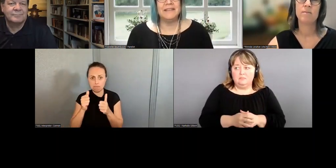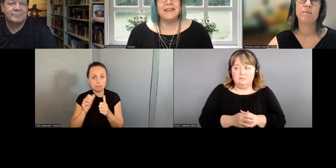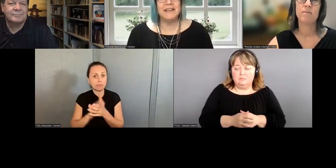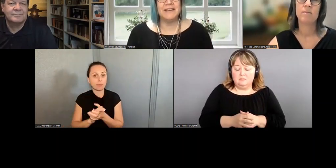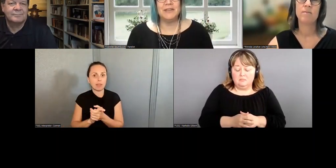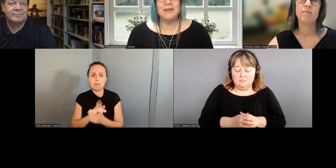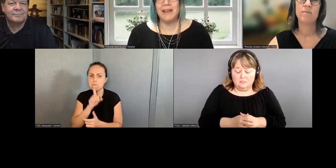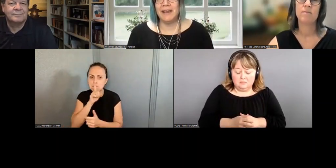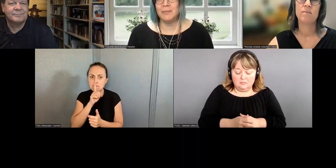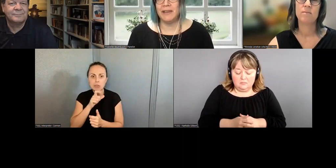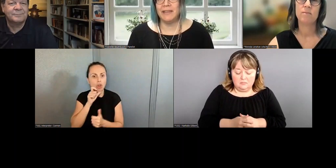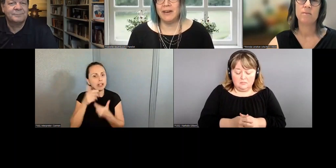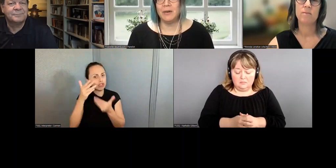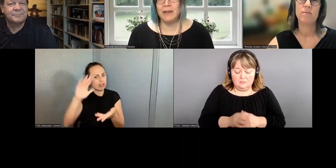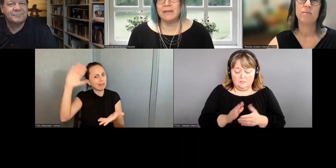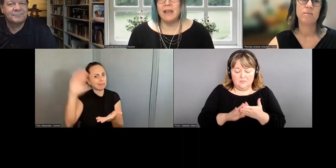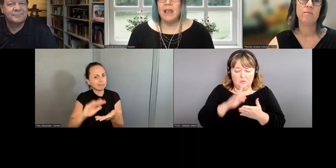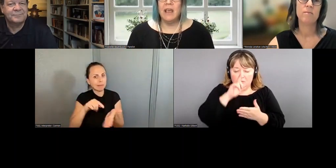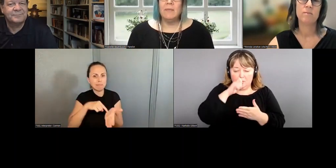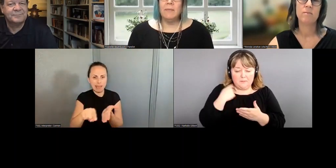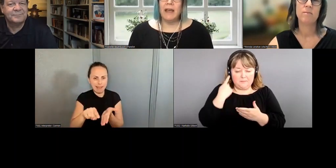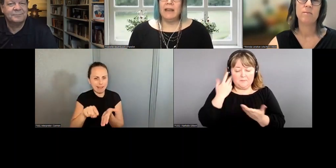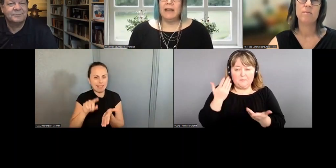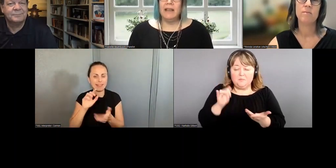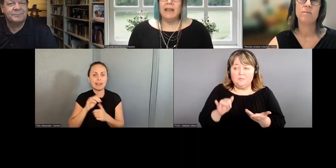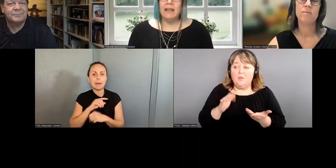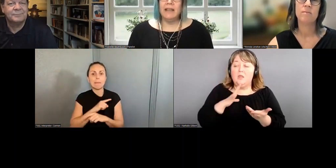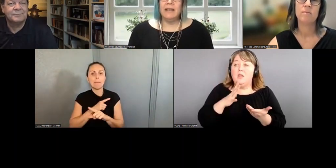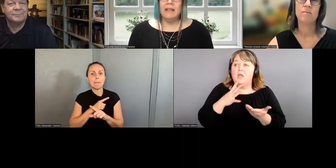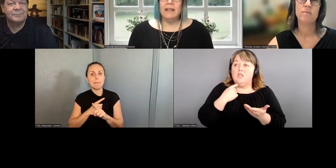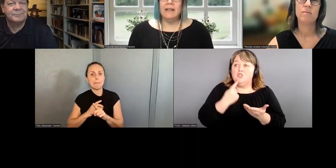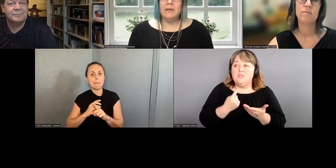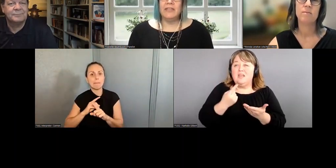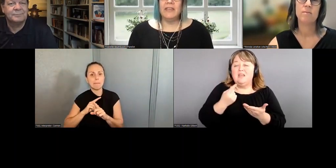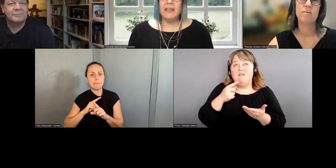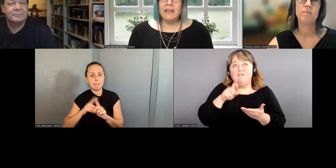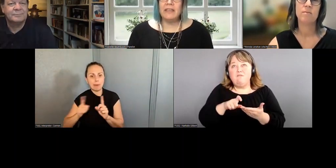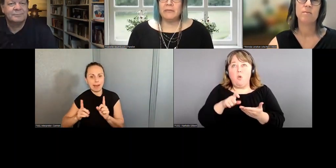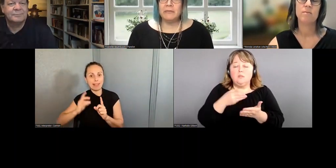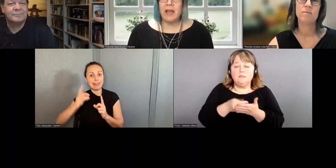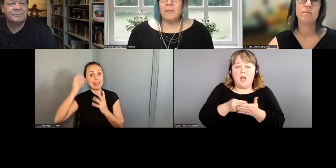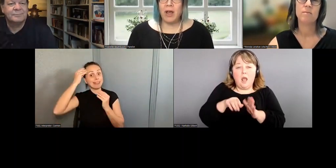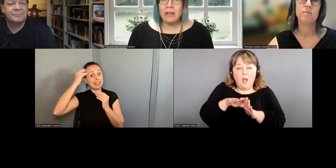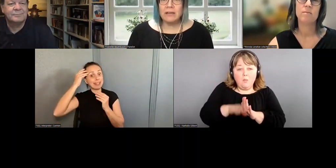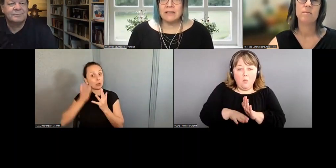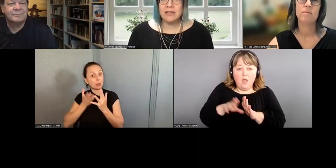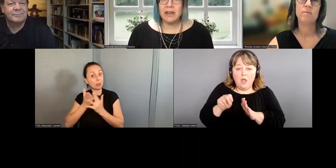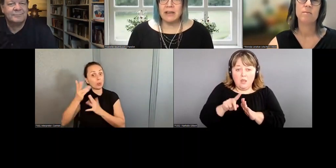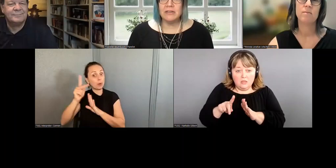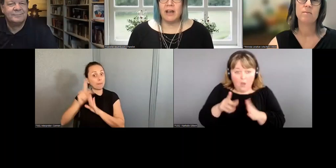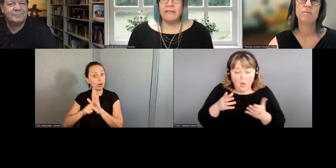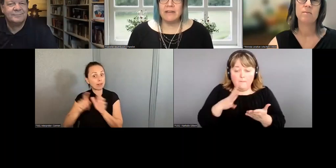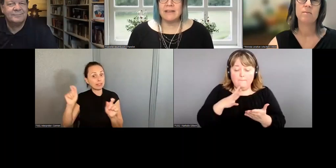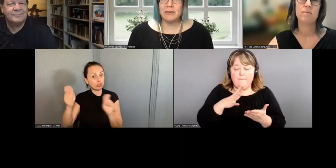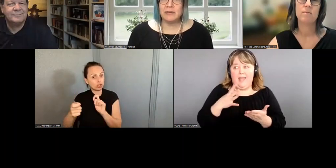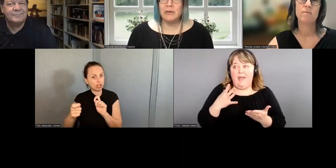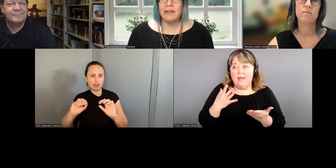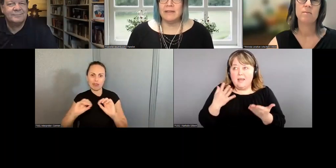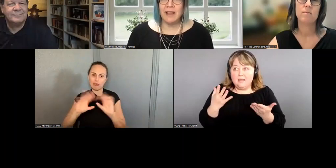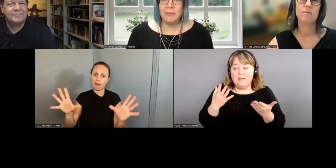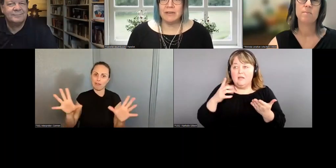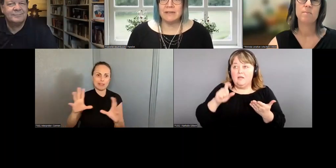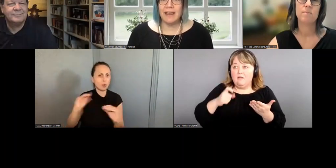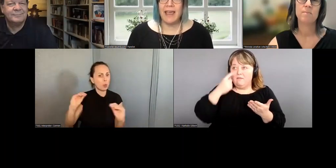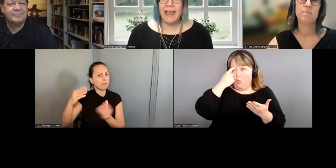not suggesting we should be underpaying therapists, but in thinking through that policy change, obviously there was no one at